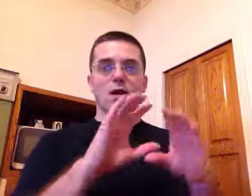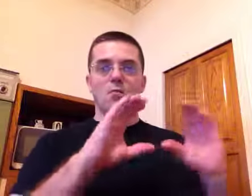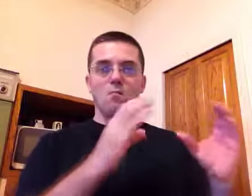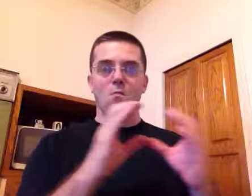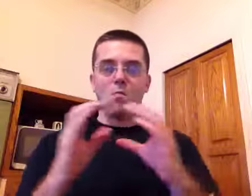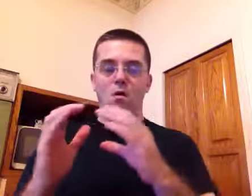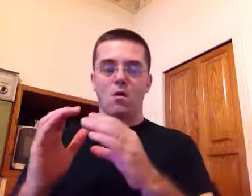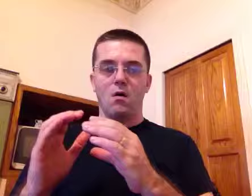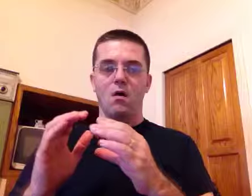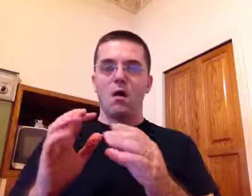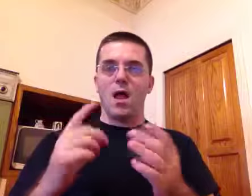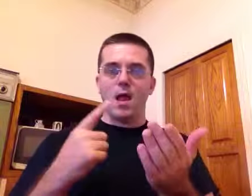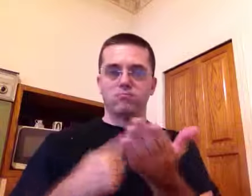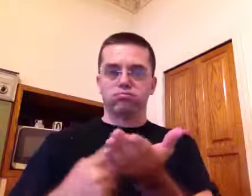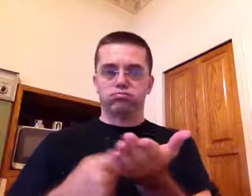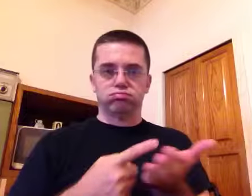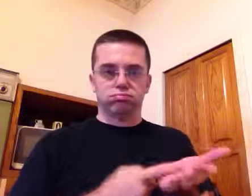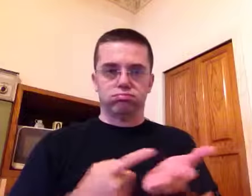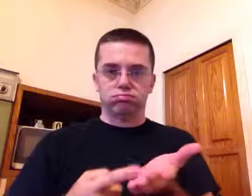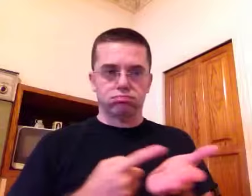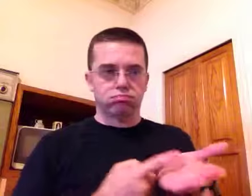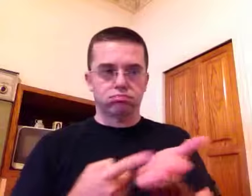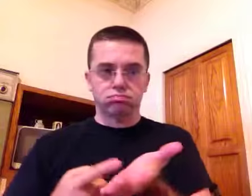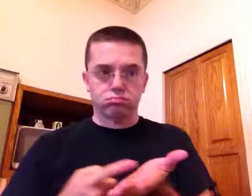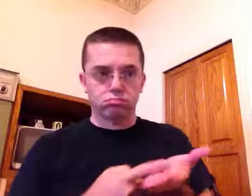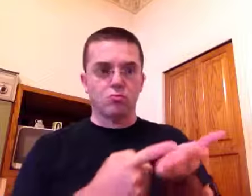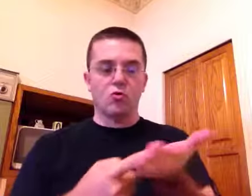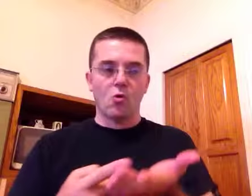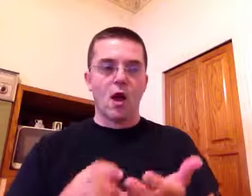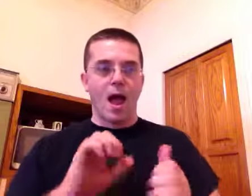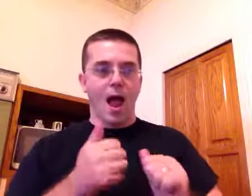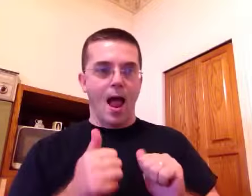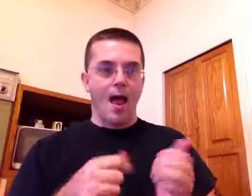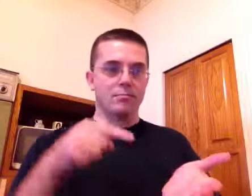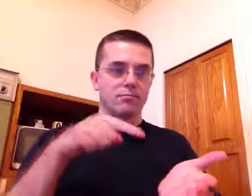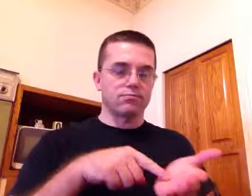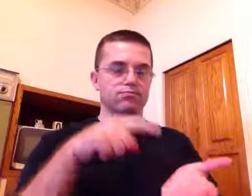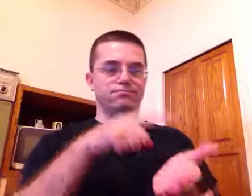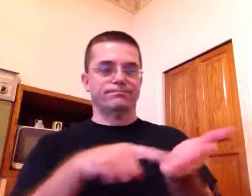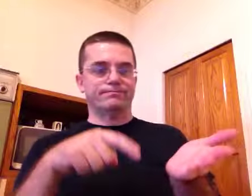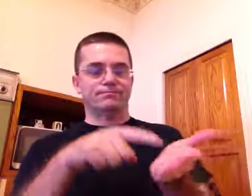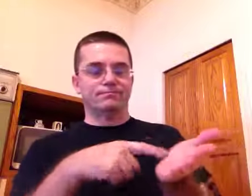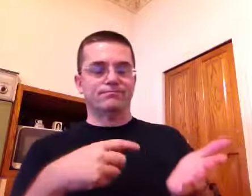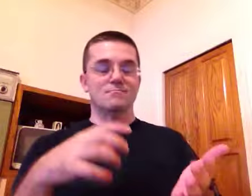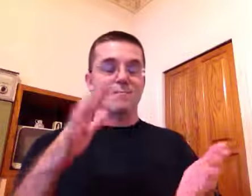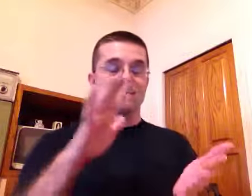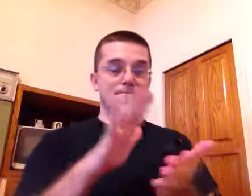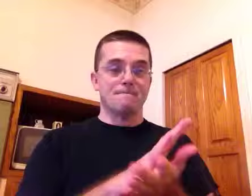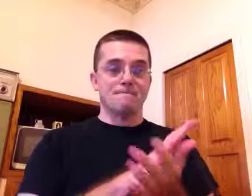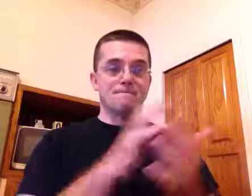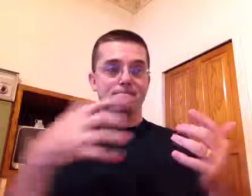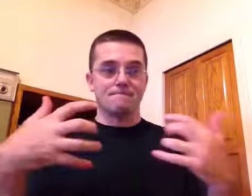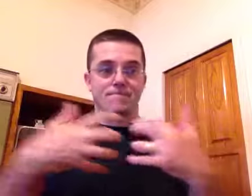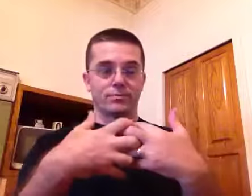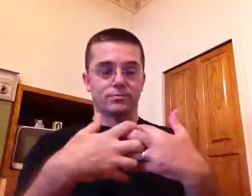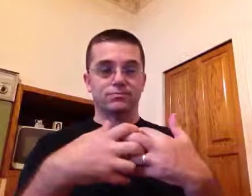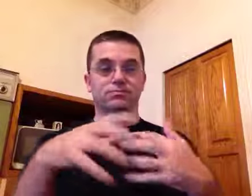money, how to get out of debt, how to be on the same page with money in their marriage, how to teach their kids how to handle